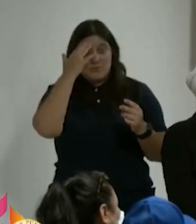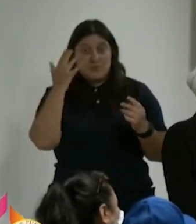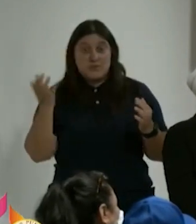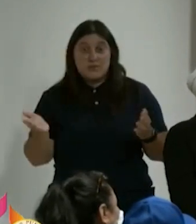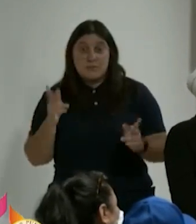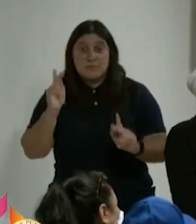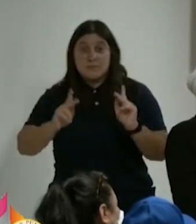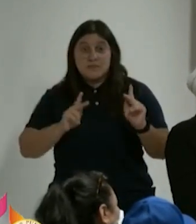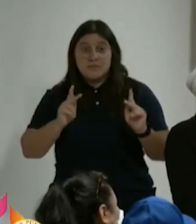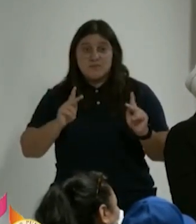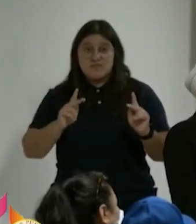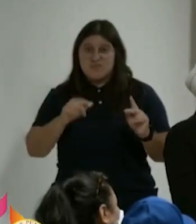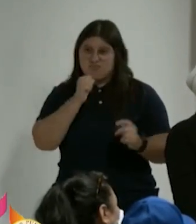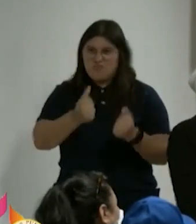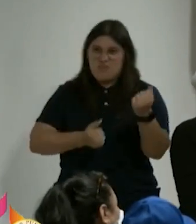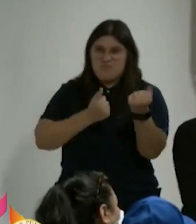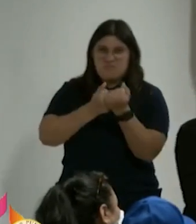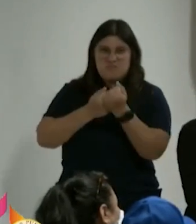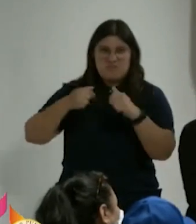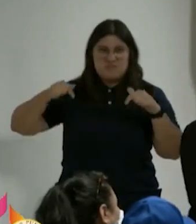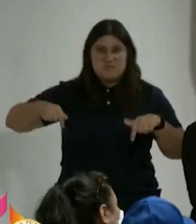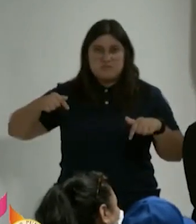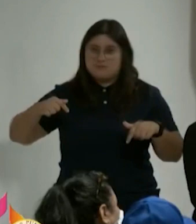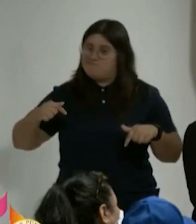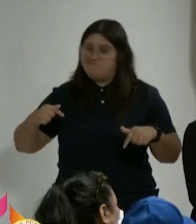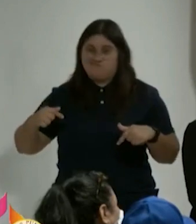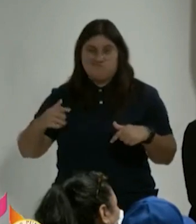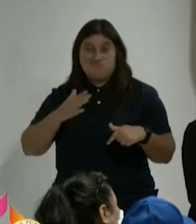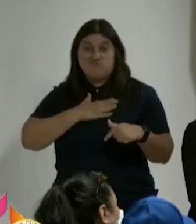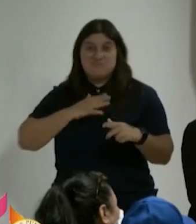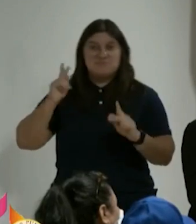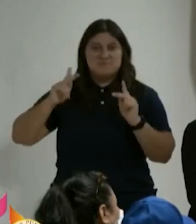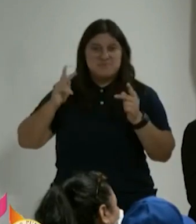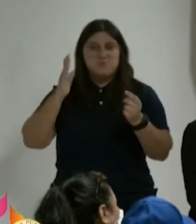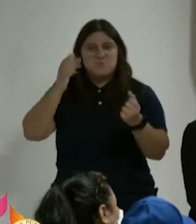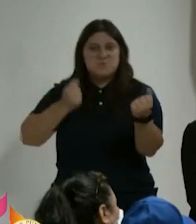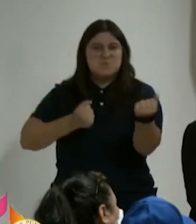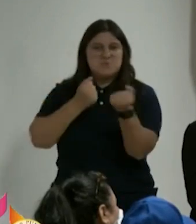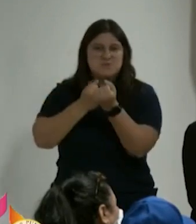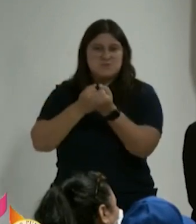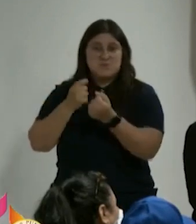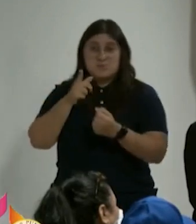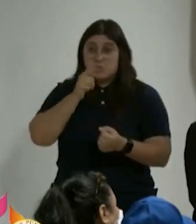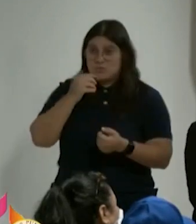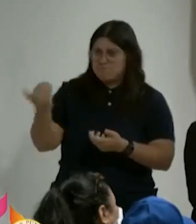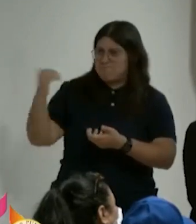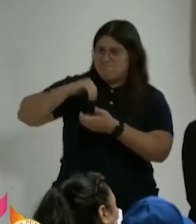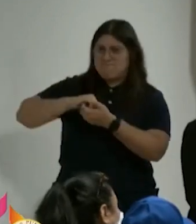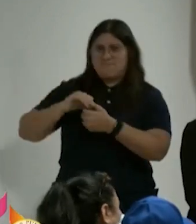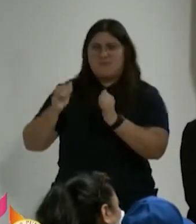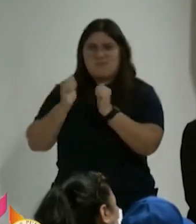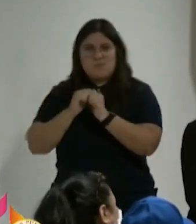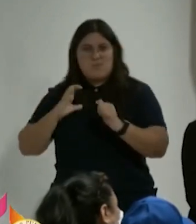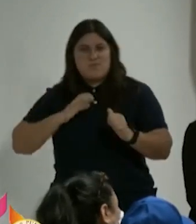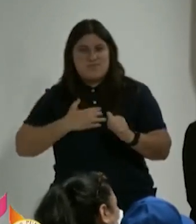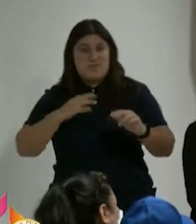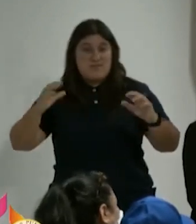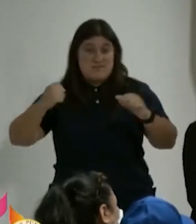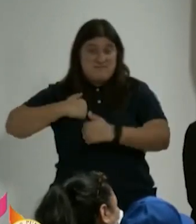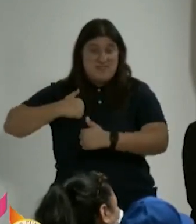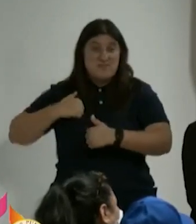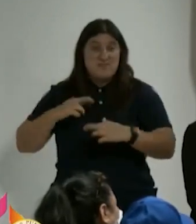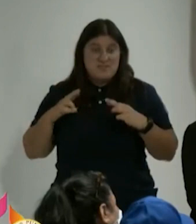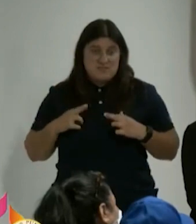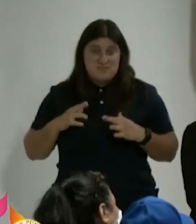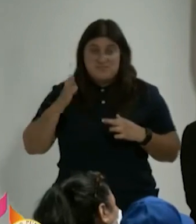people who would not support this. And I'm going to remind people during next election time in the state of New York who was with our veterans and who was not. You'll hear their